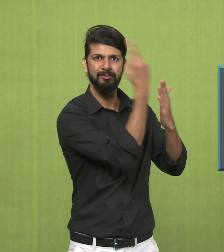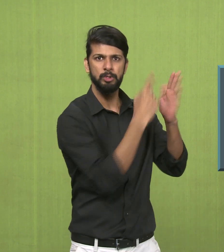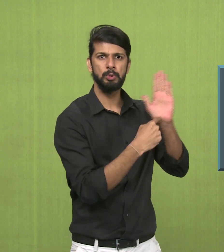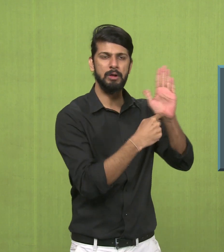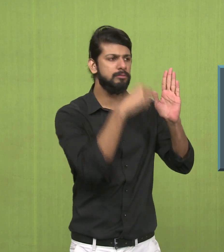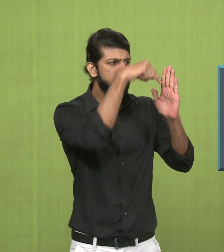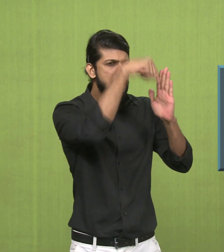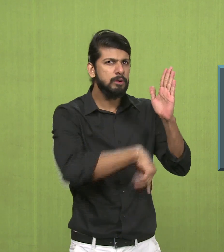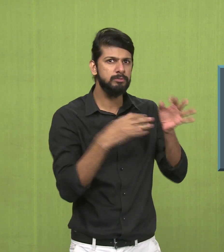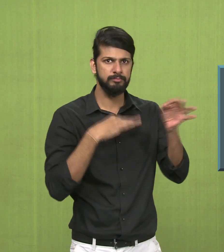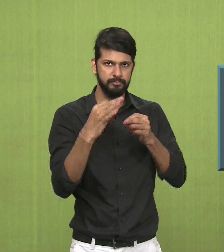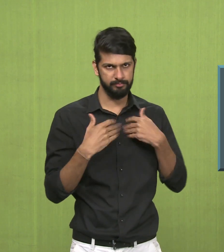Three Girls description.